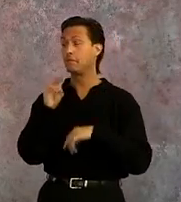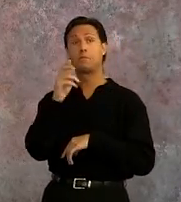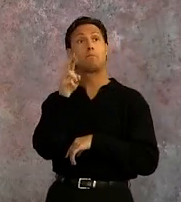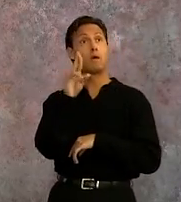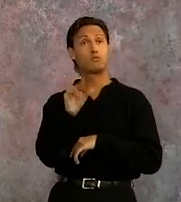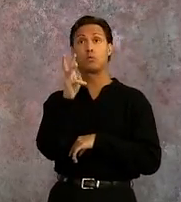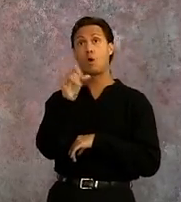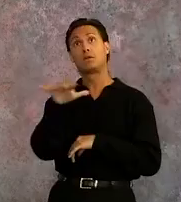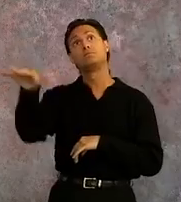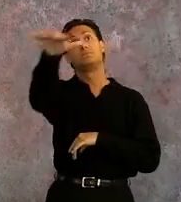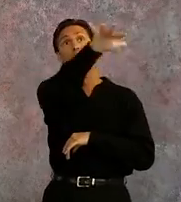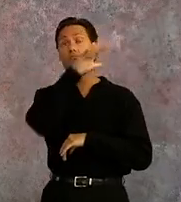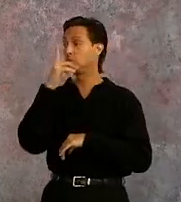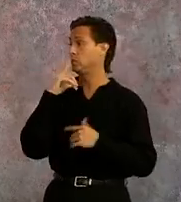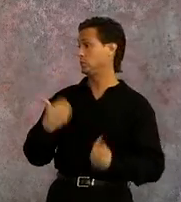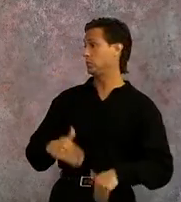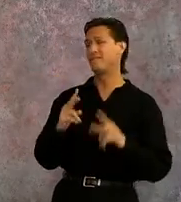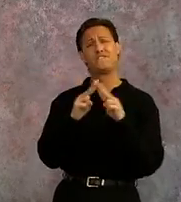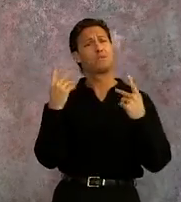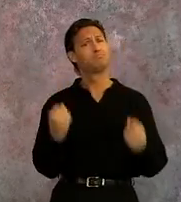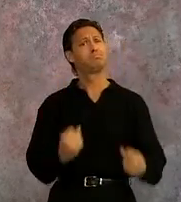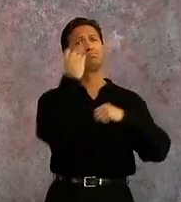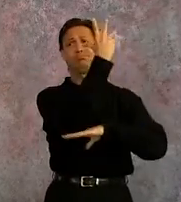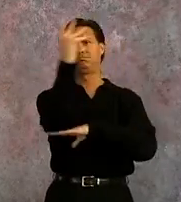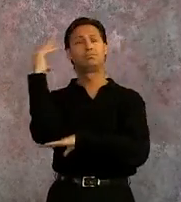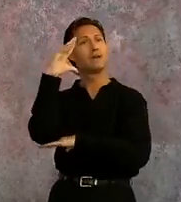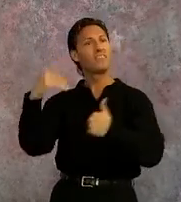wilderness area and it's managed by the federal, the Forest Service, there are